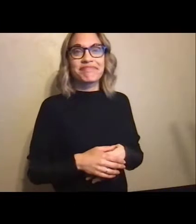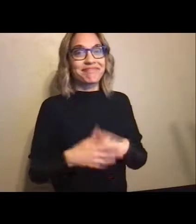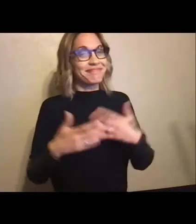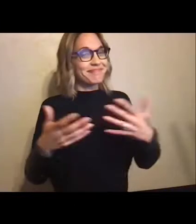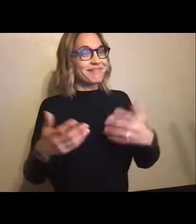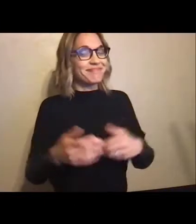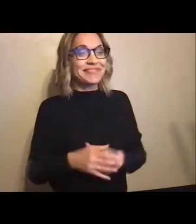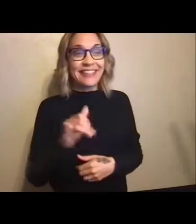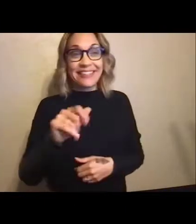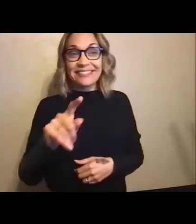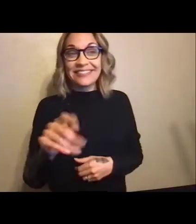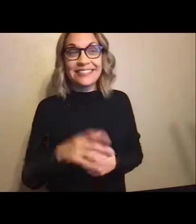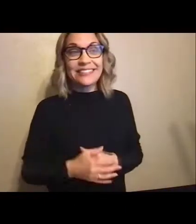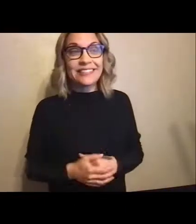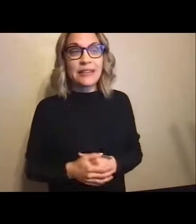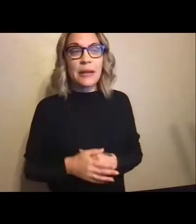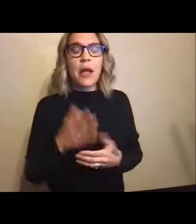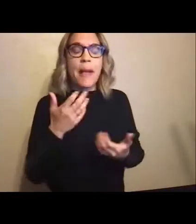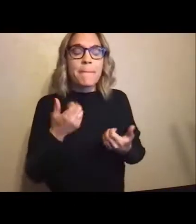list.